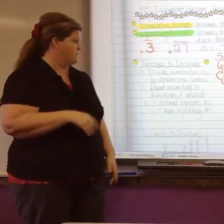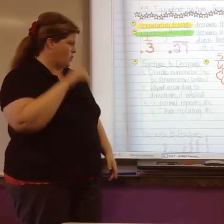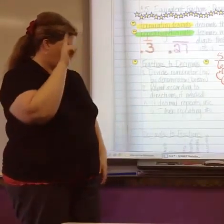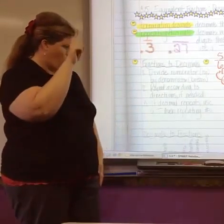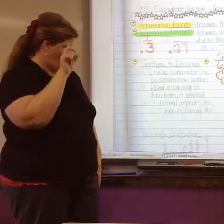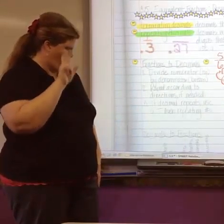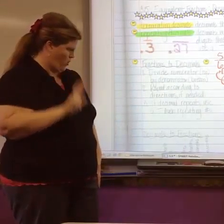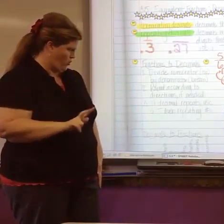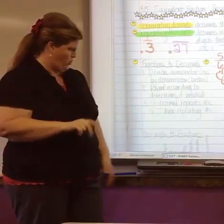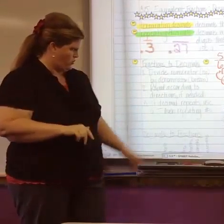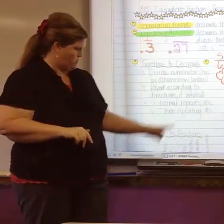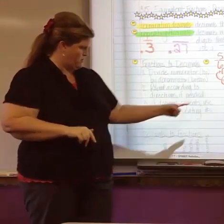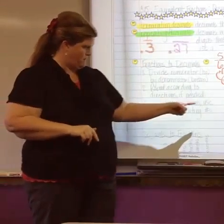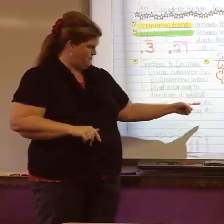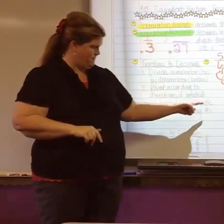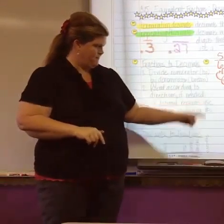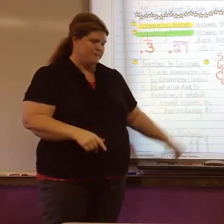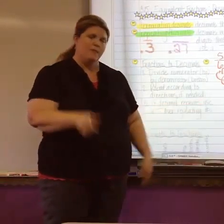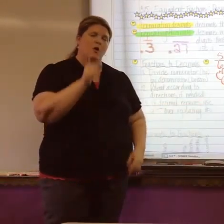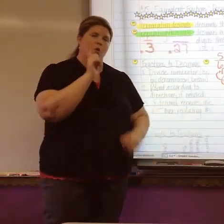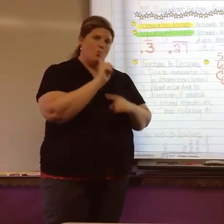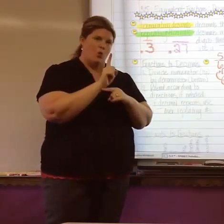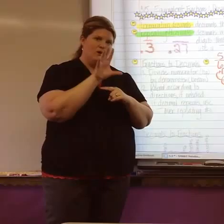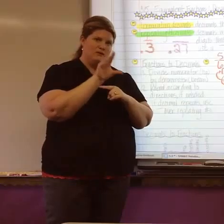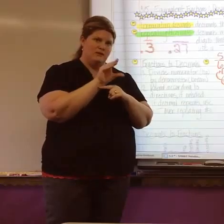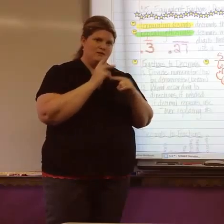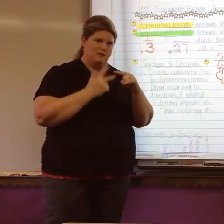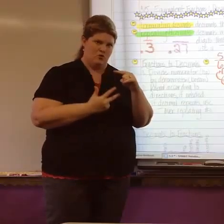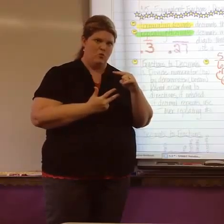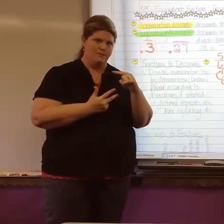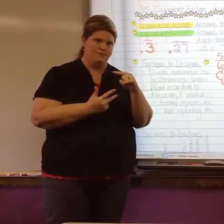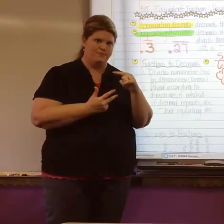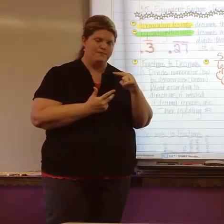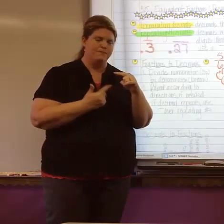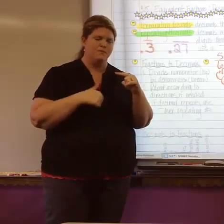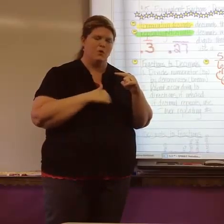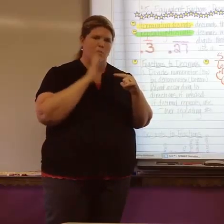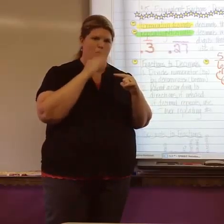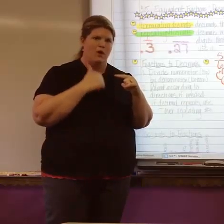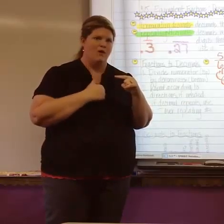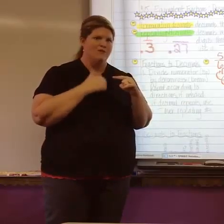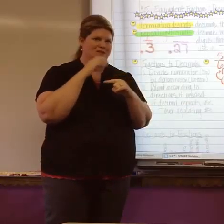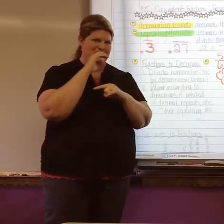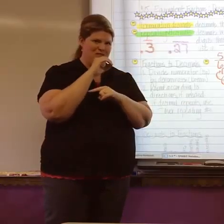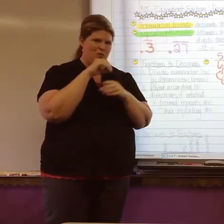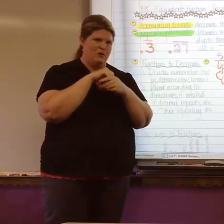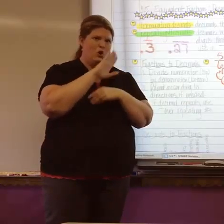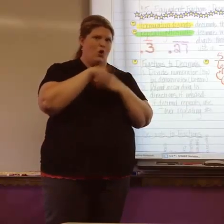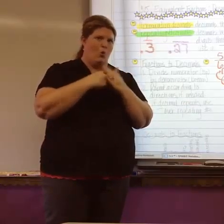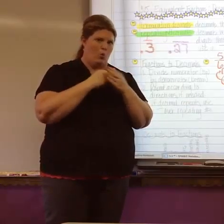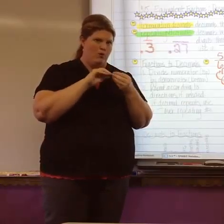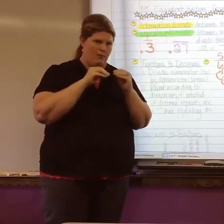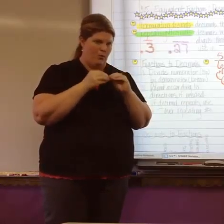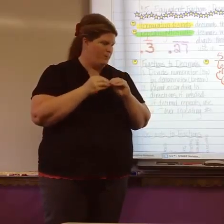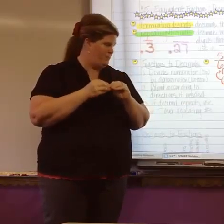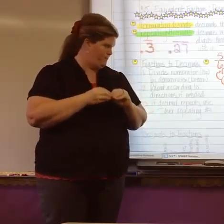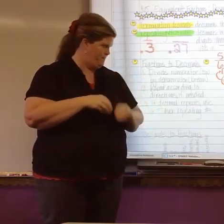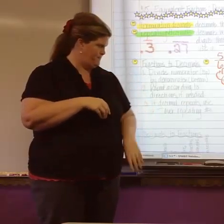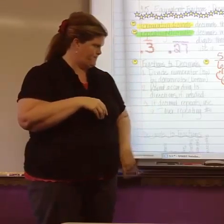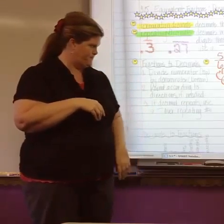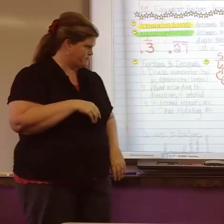1/3. Again, 1 is less than 3. So we're going to have a 0 in our whole number. We're going to